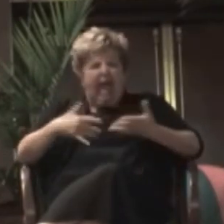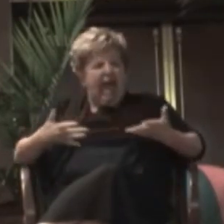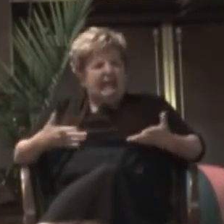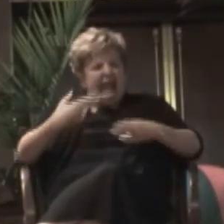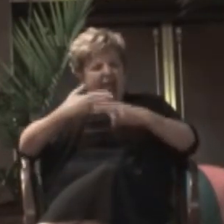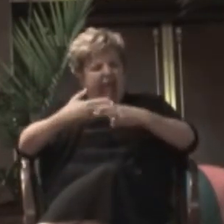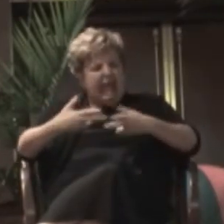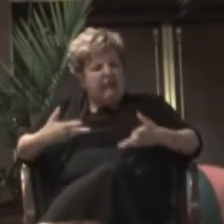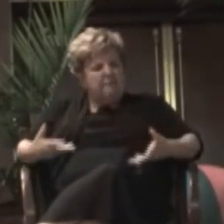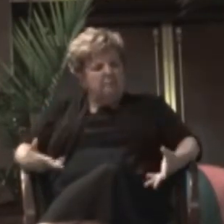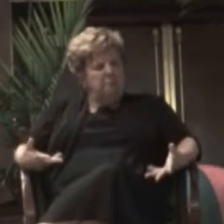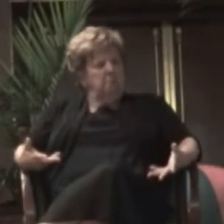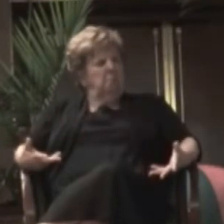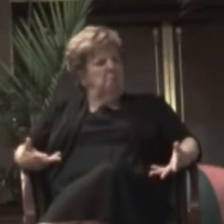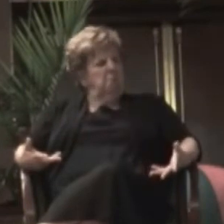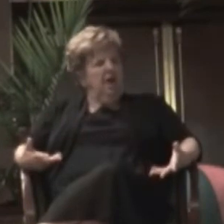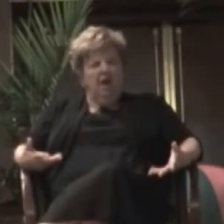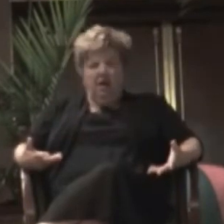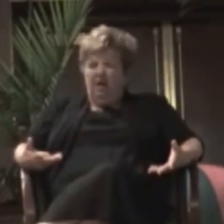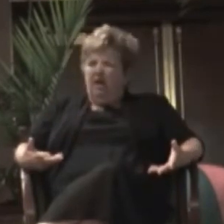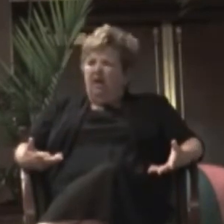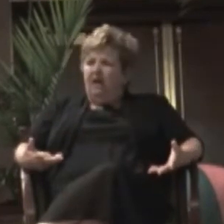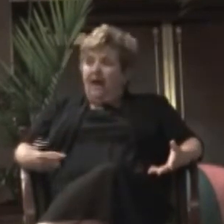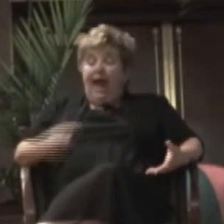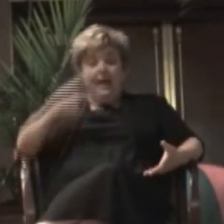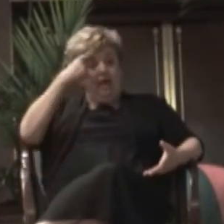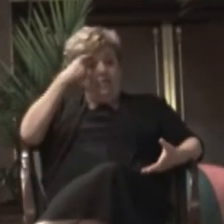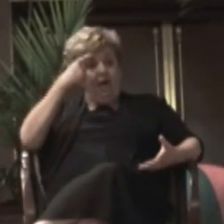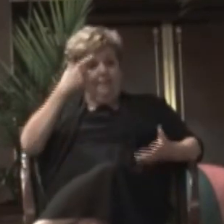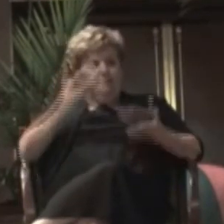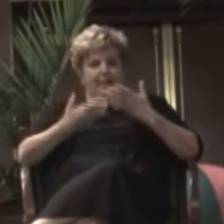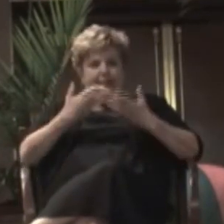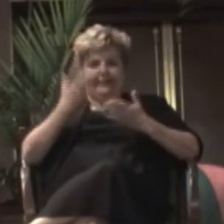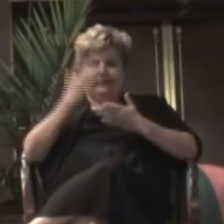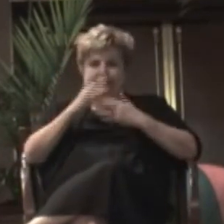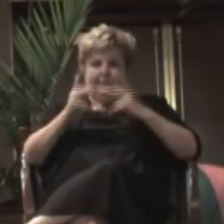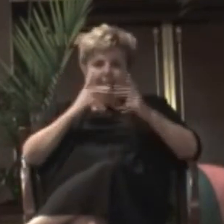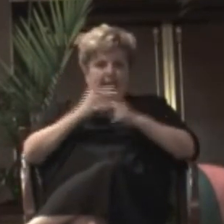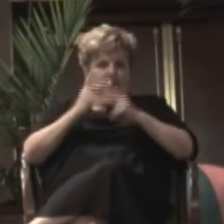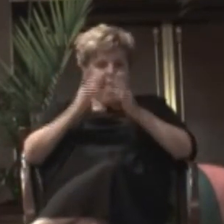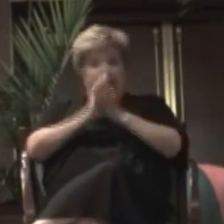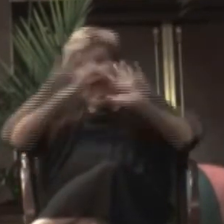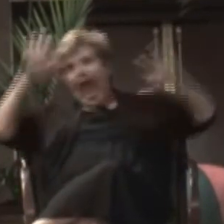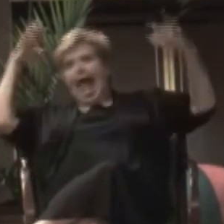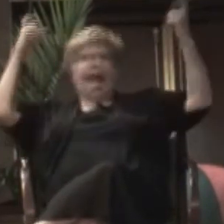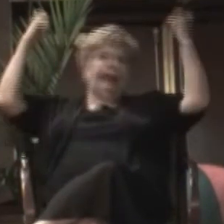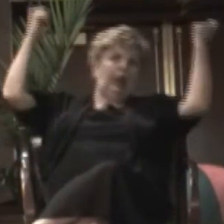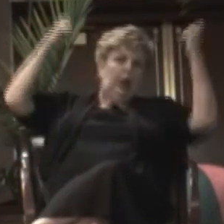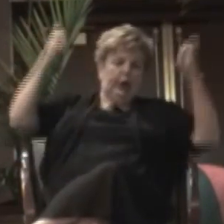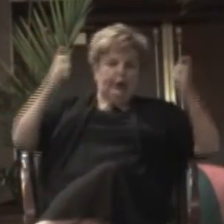be some kind of a razzle-dazzle hallelujah, some kind of a razzle-dazzle hallelujah chorus and keep dunking and